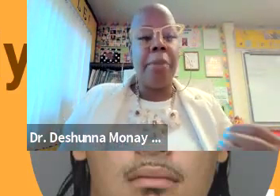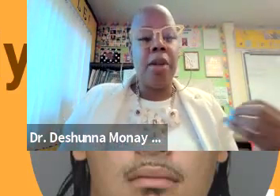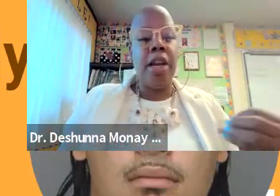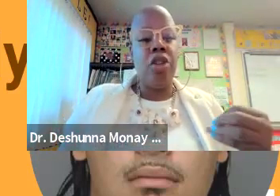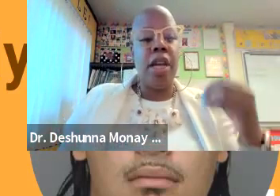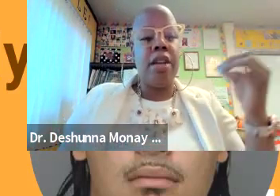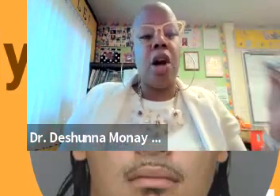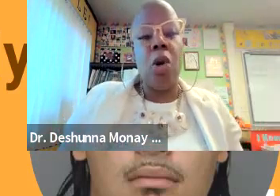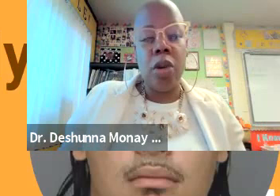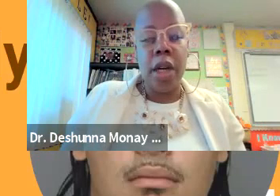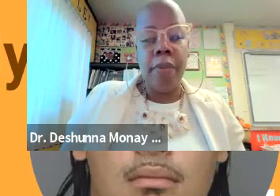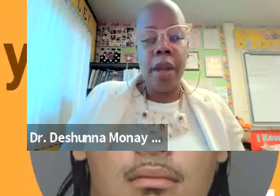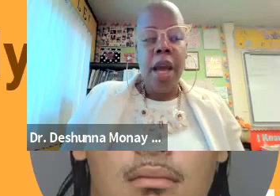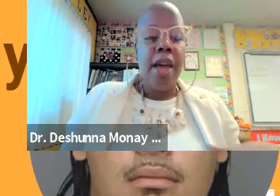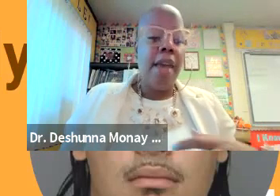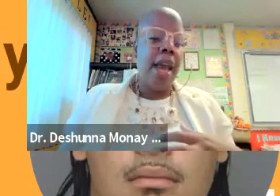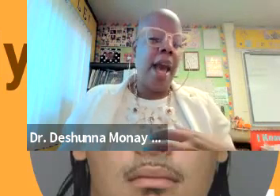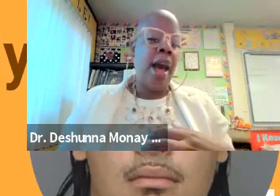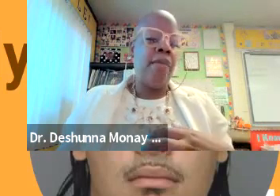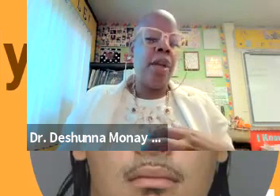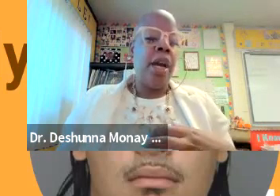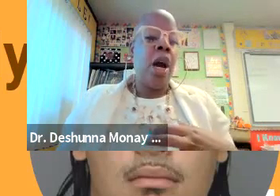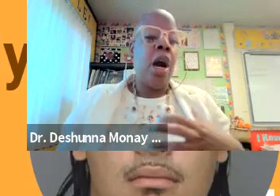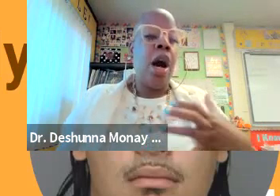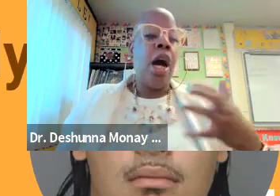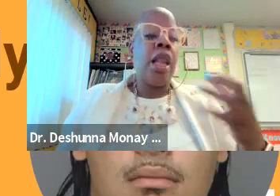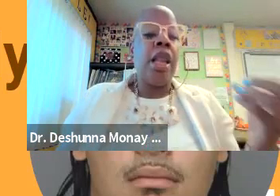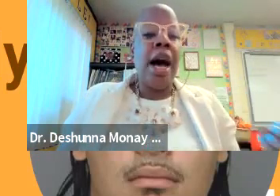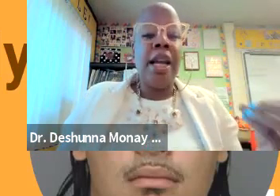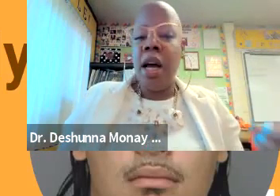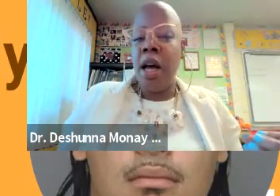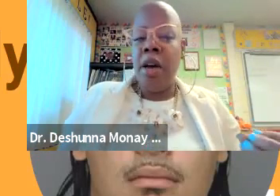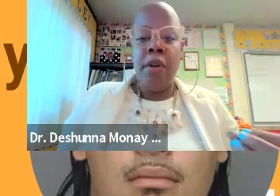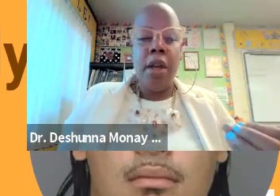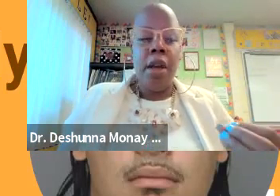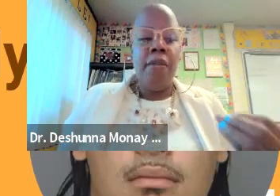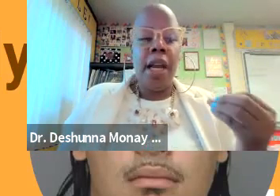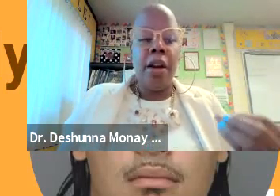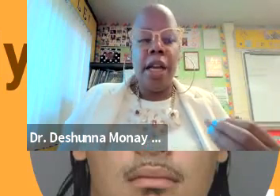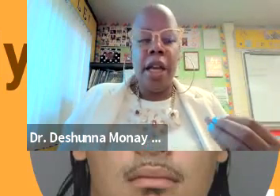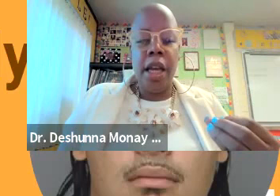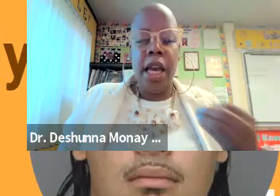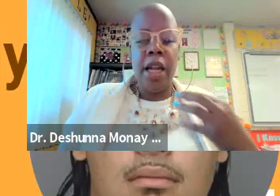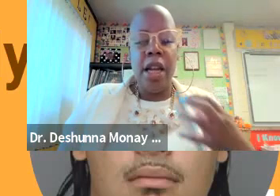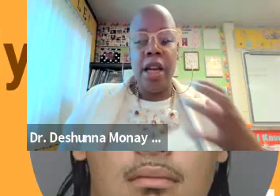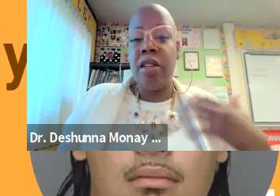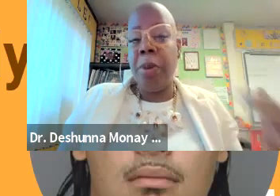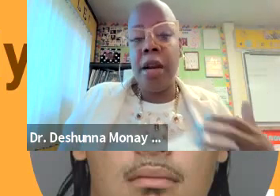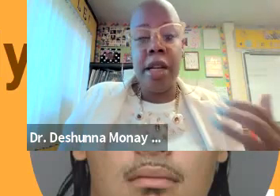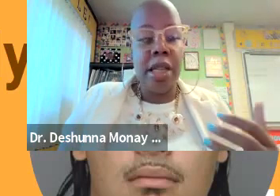this population is older and they have a lot of varying